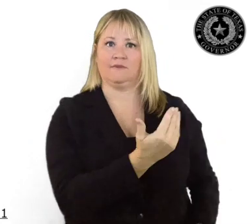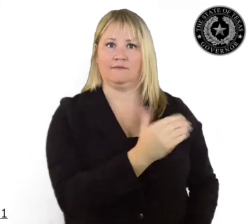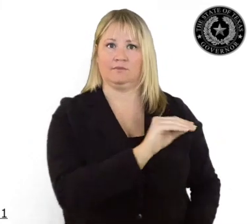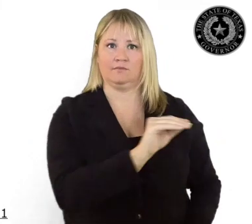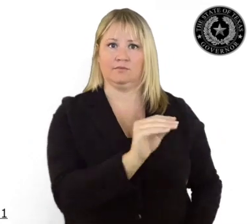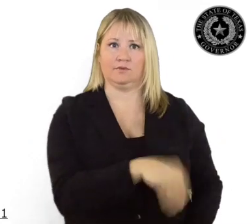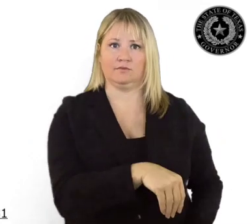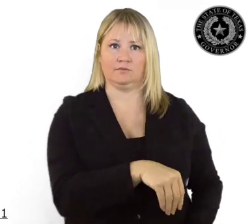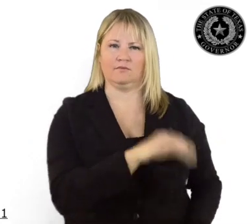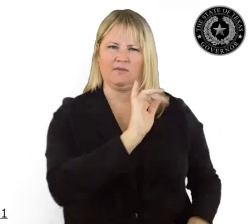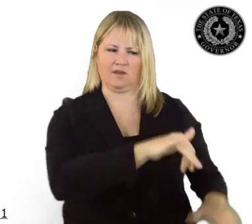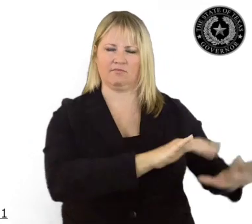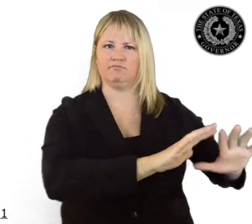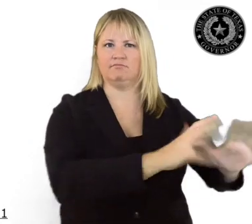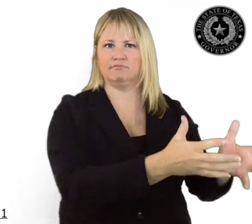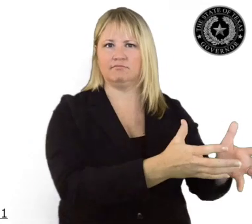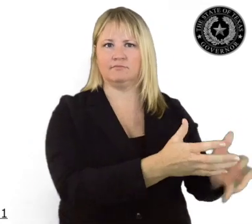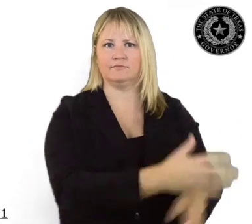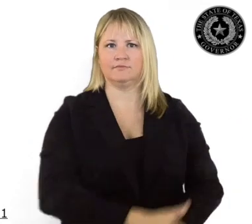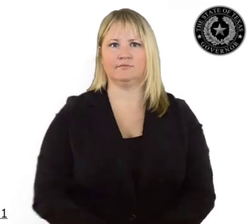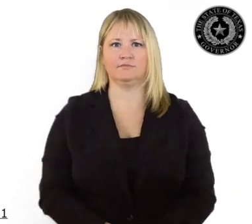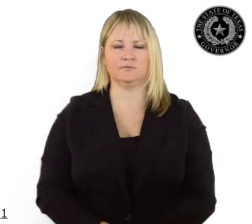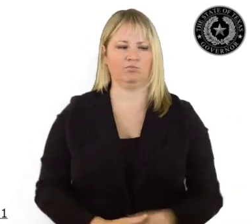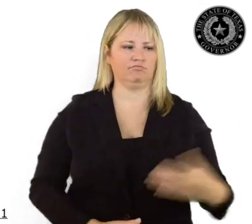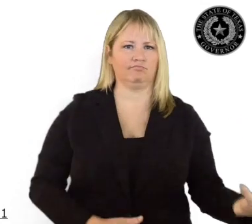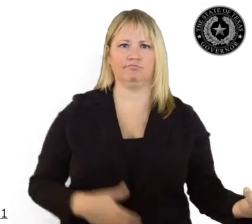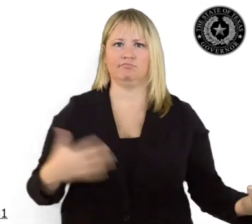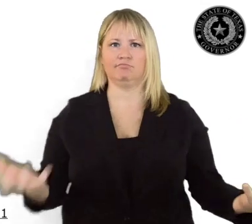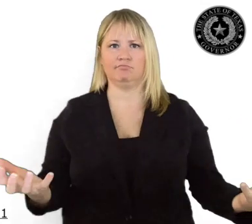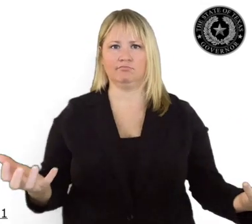high hospitalizations will be maintained at